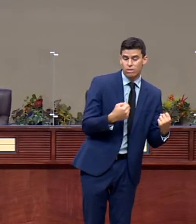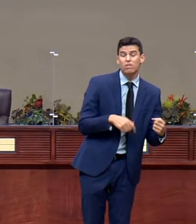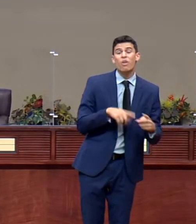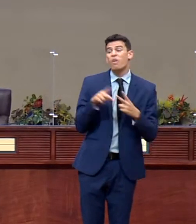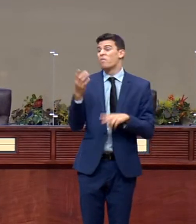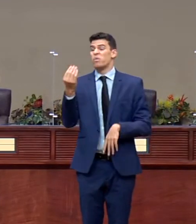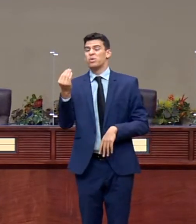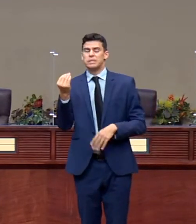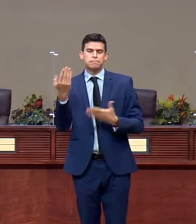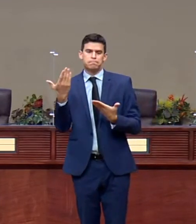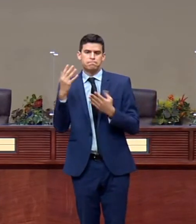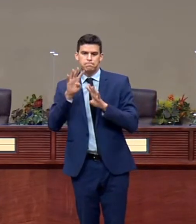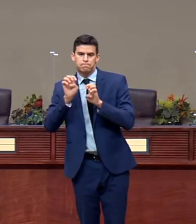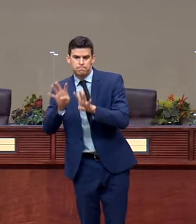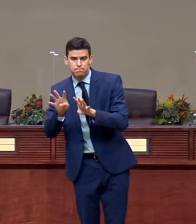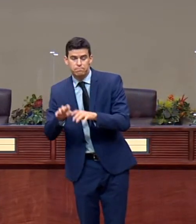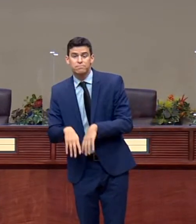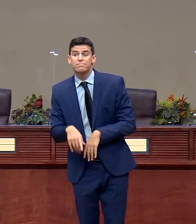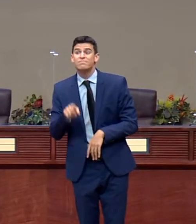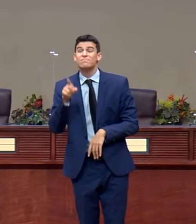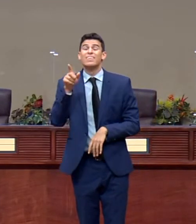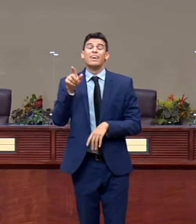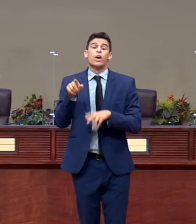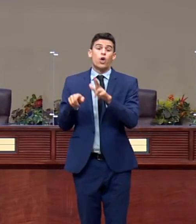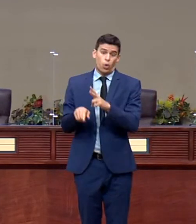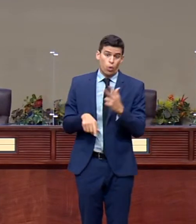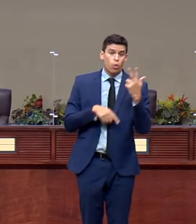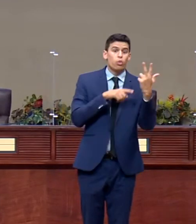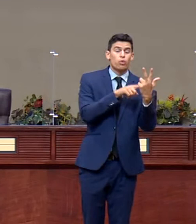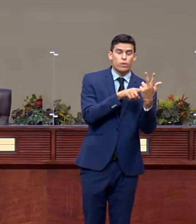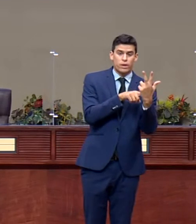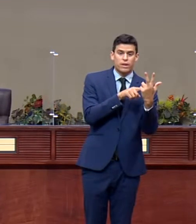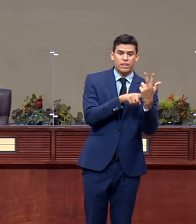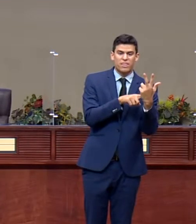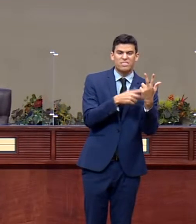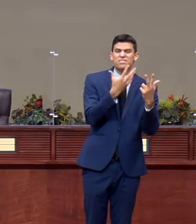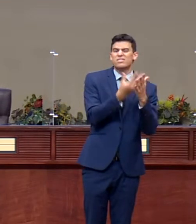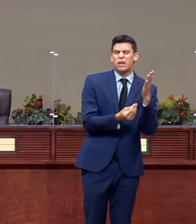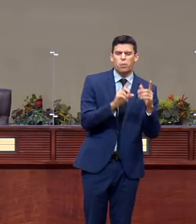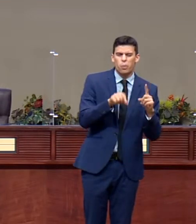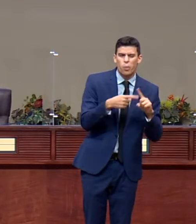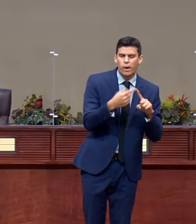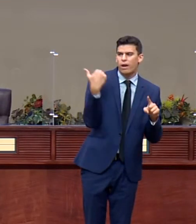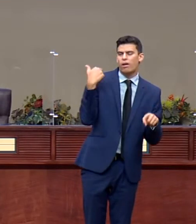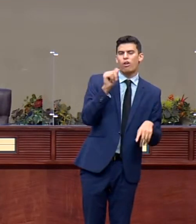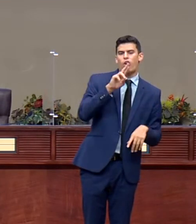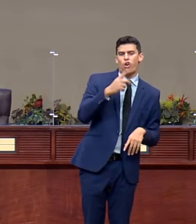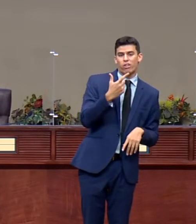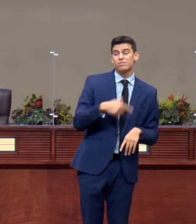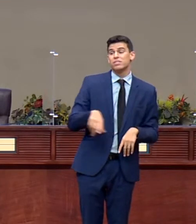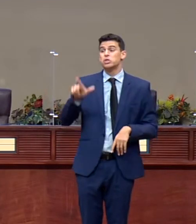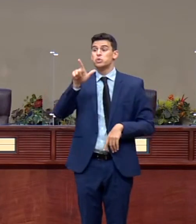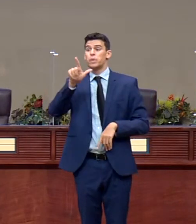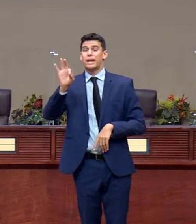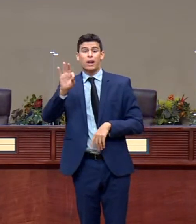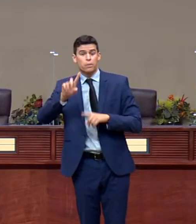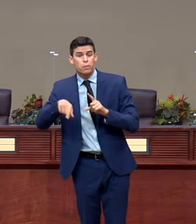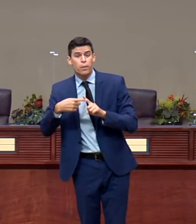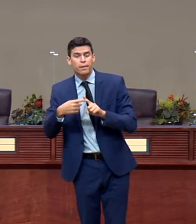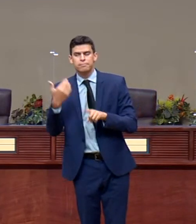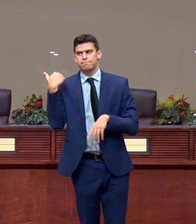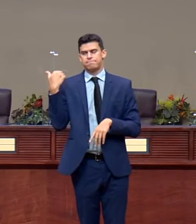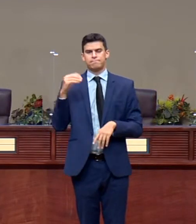know. 3 of the deaths are from August, and 29 of those deaths are from